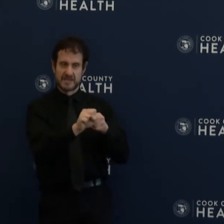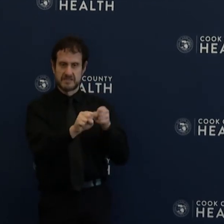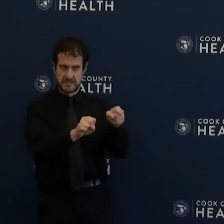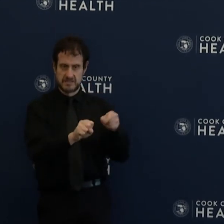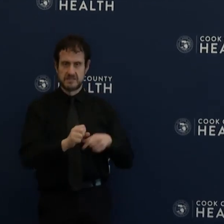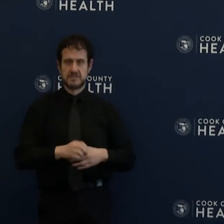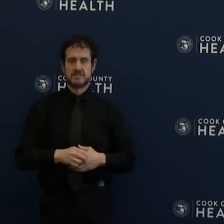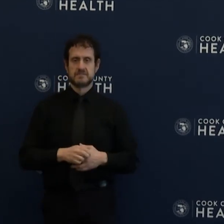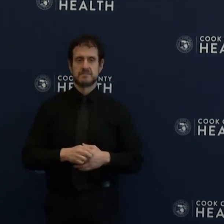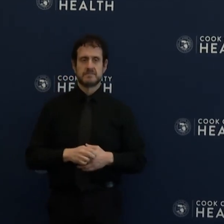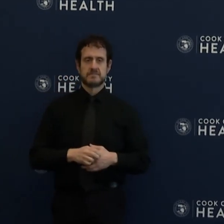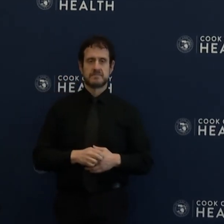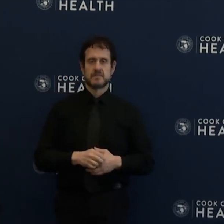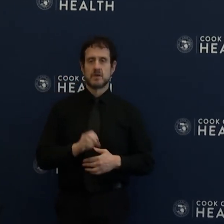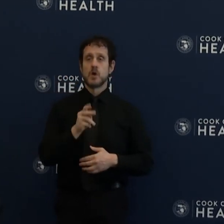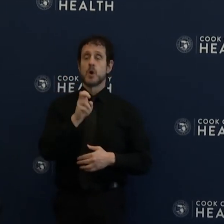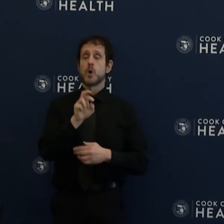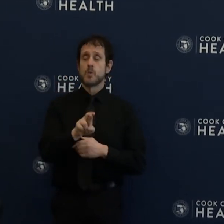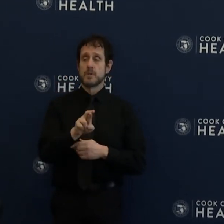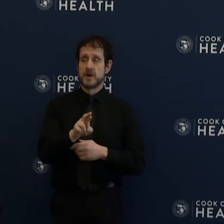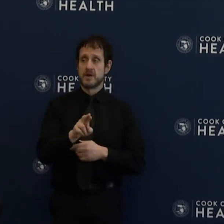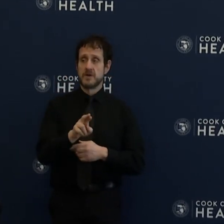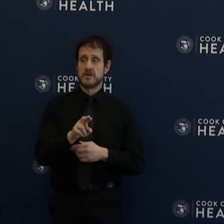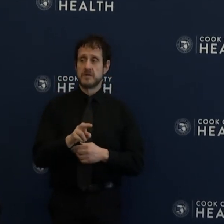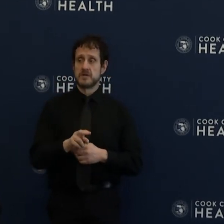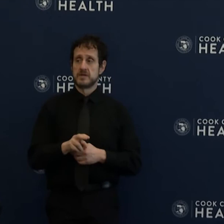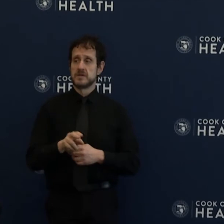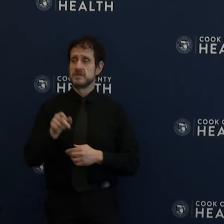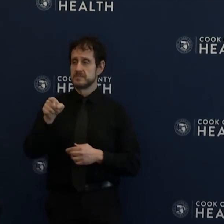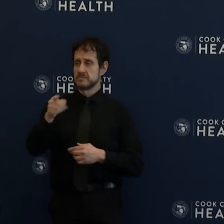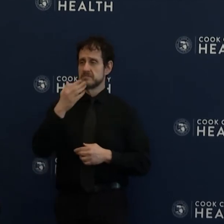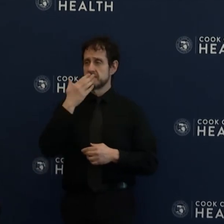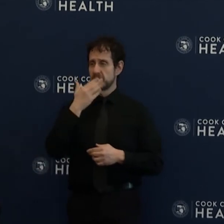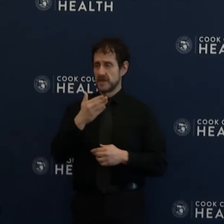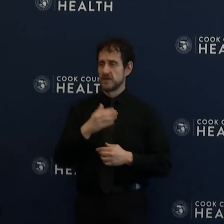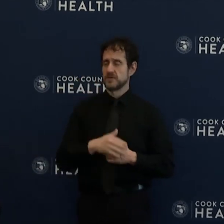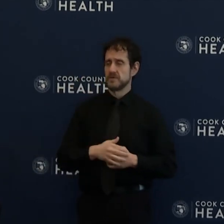All right, Omar from CNN. Thanks, I